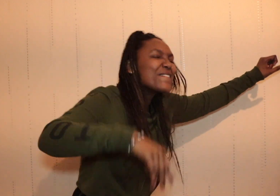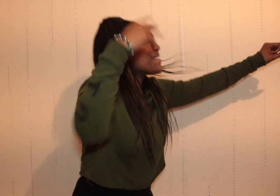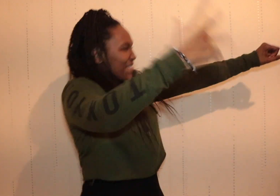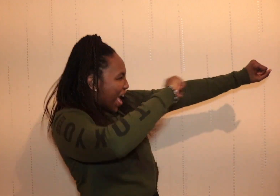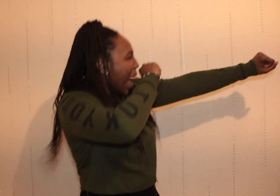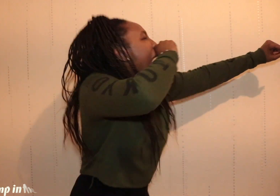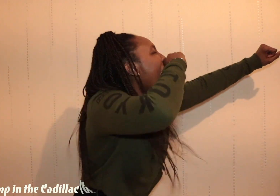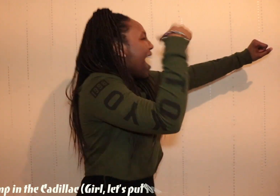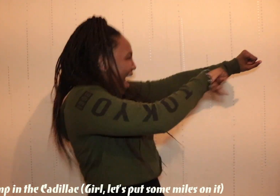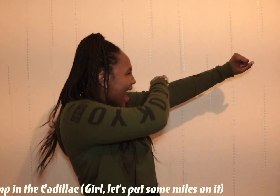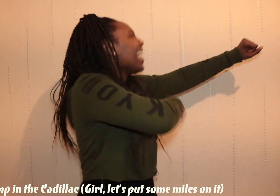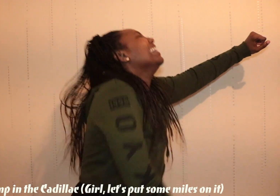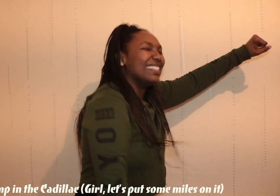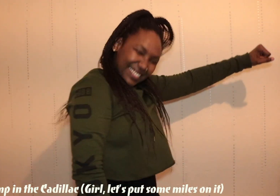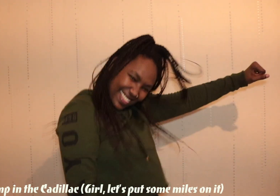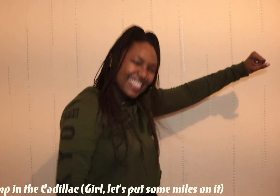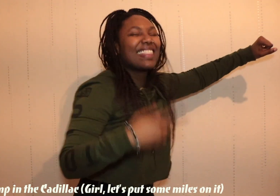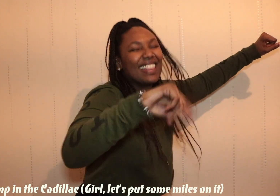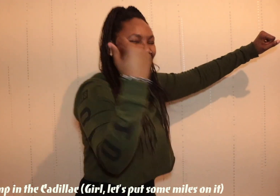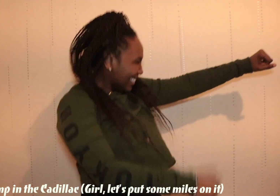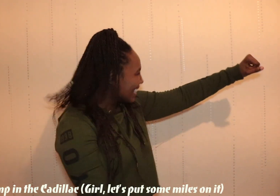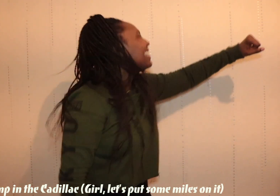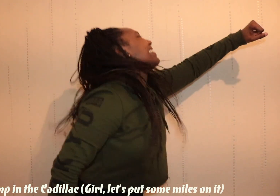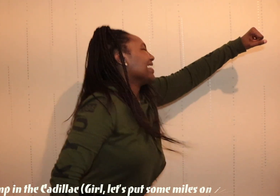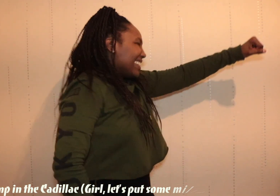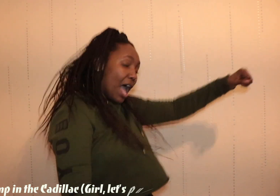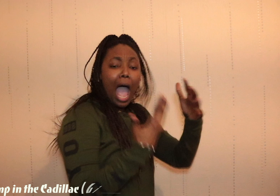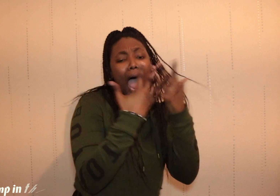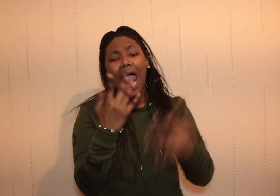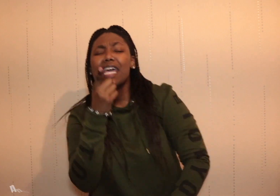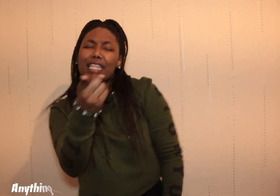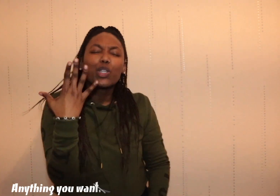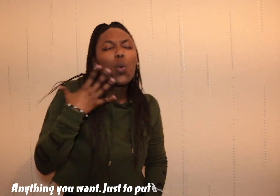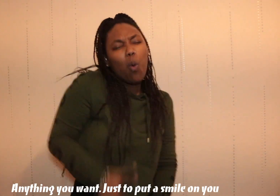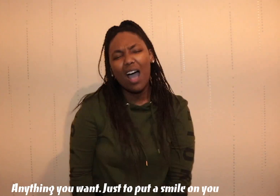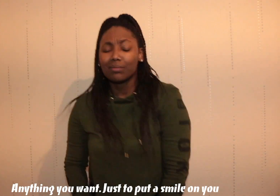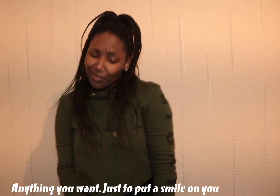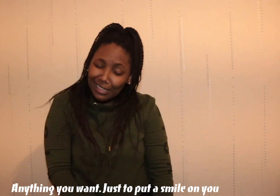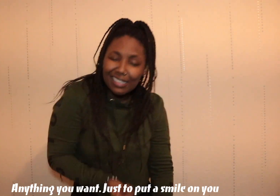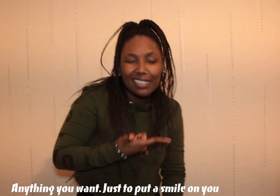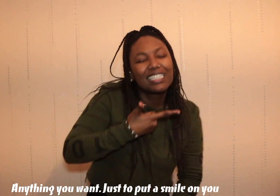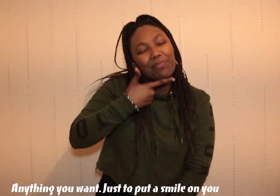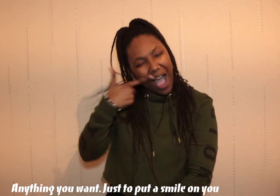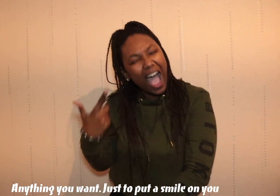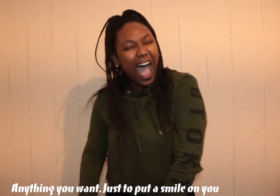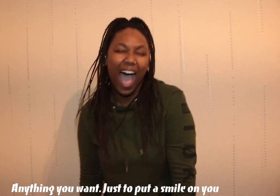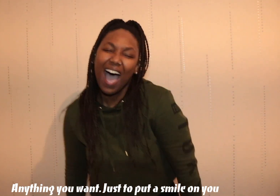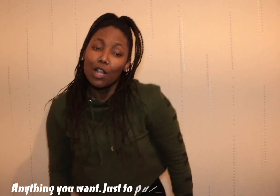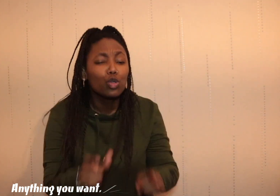now Jump in the Cadillac Girl, let's put some miles on it Anything you want Just to put a smile on it You